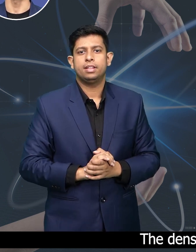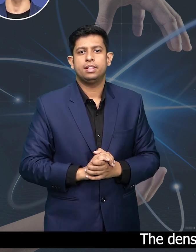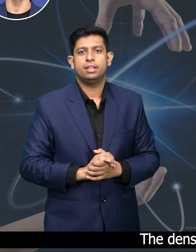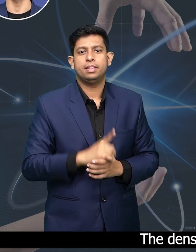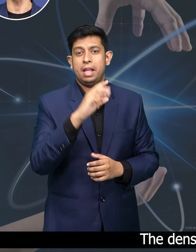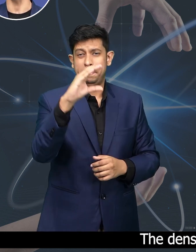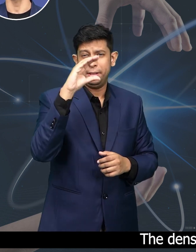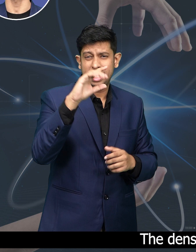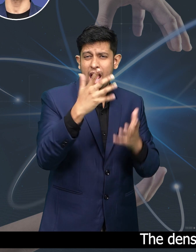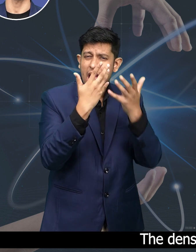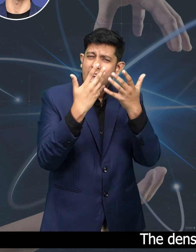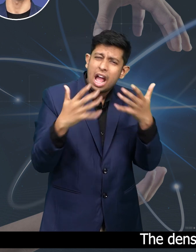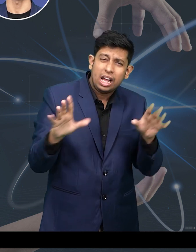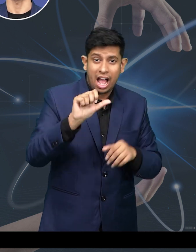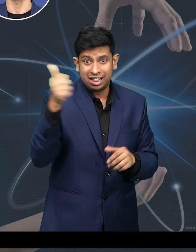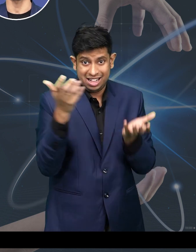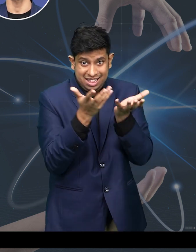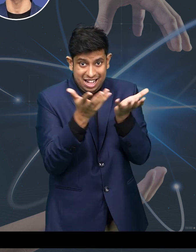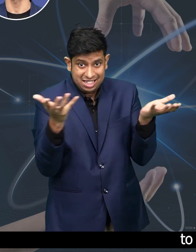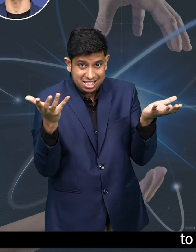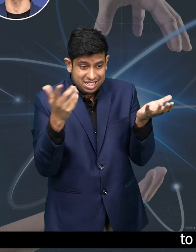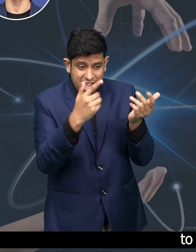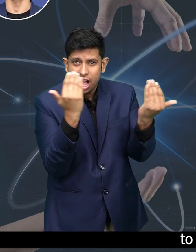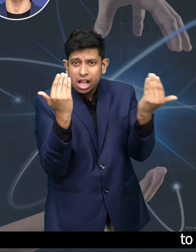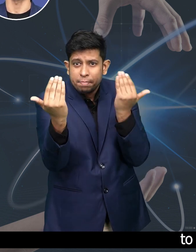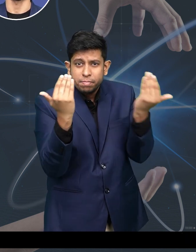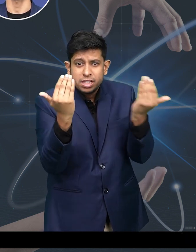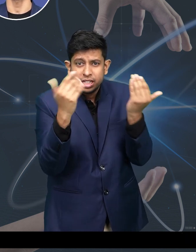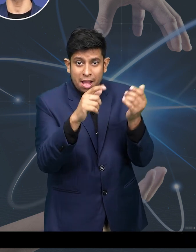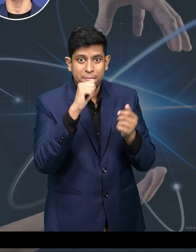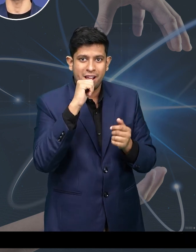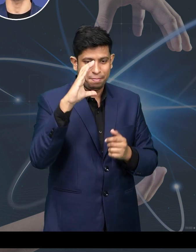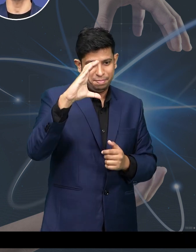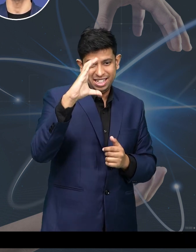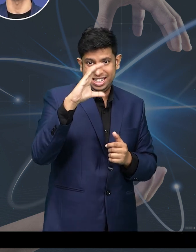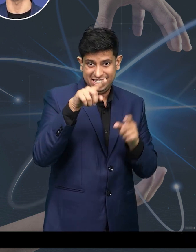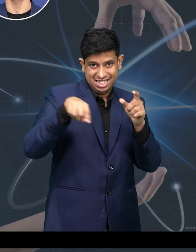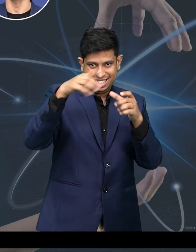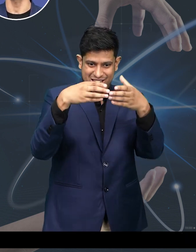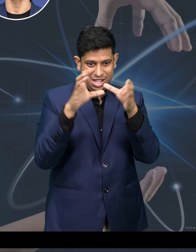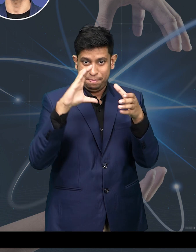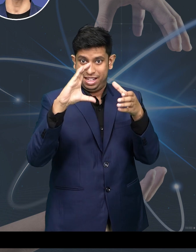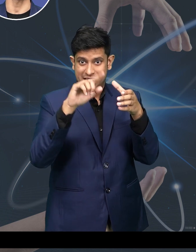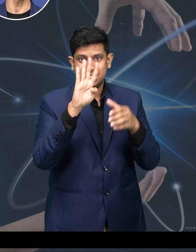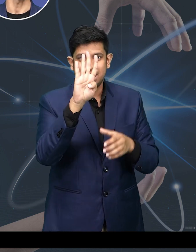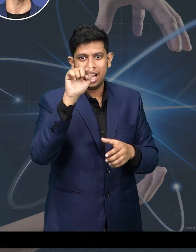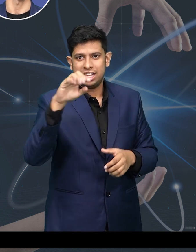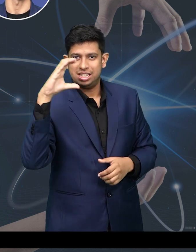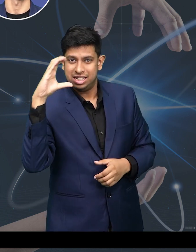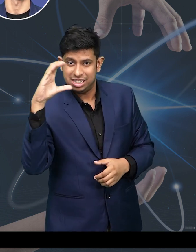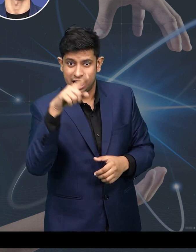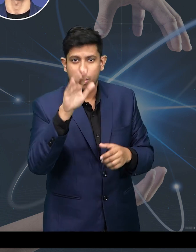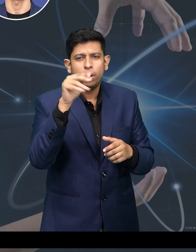The density of any other substance with respect to the density of water at 4 degrees centigrade is called the relative